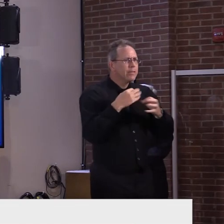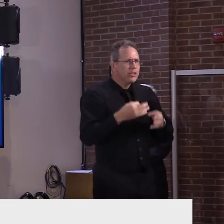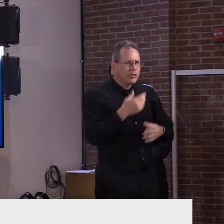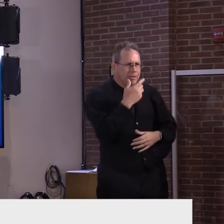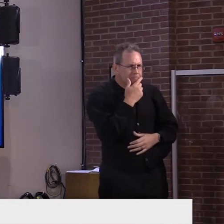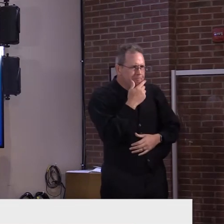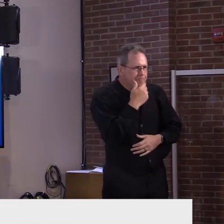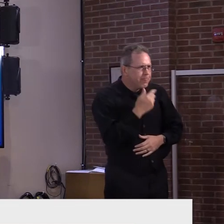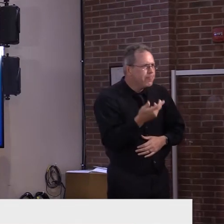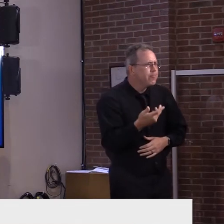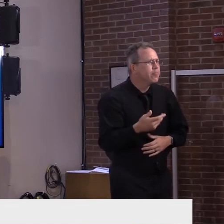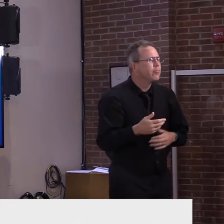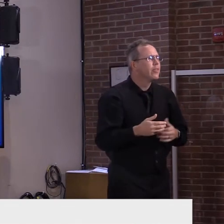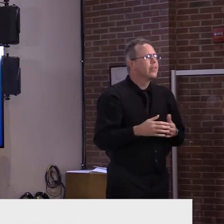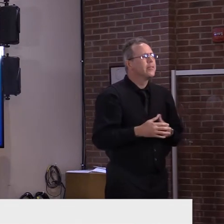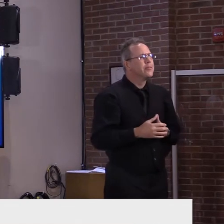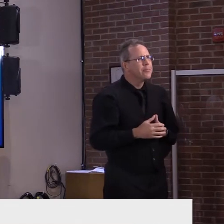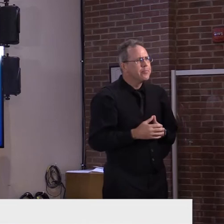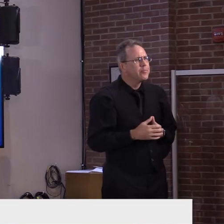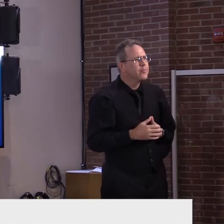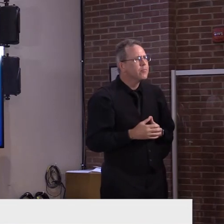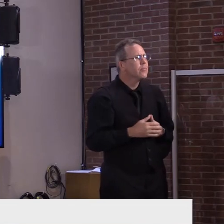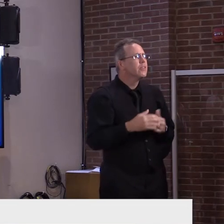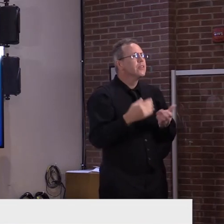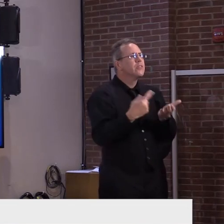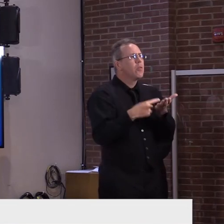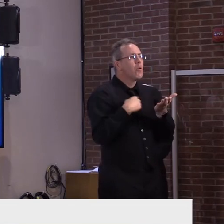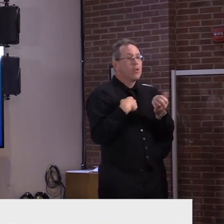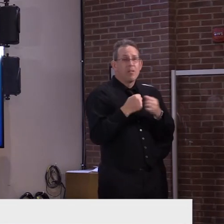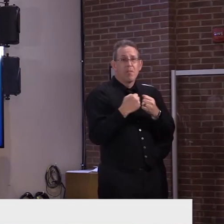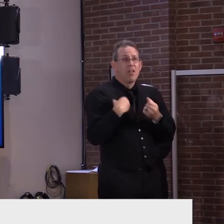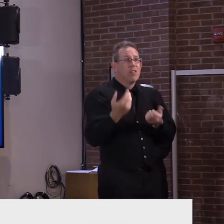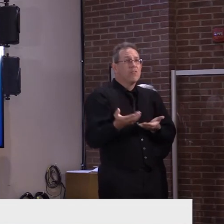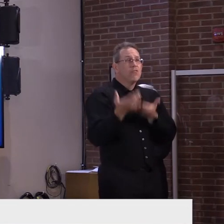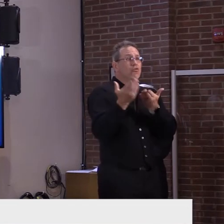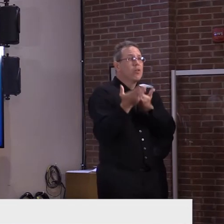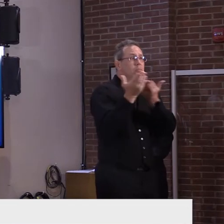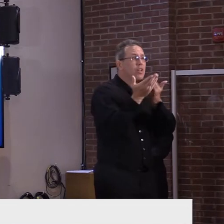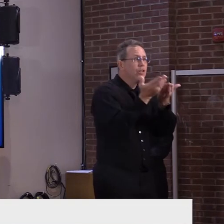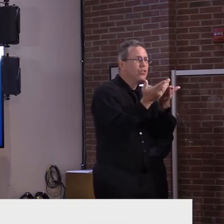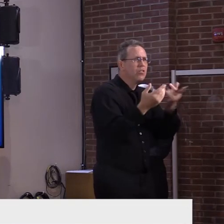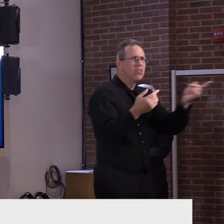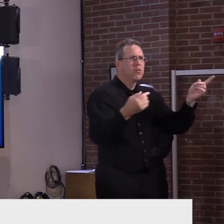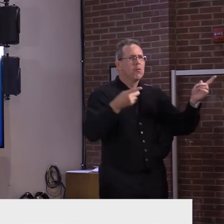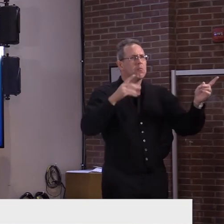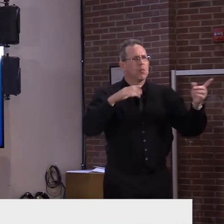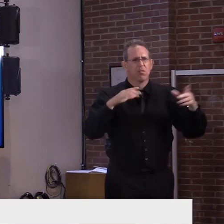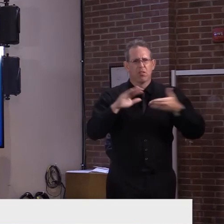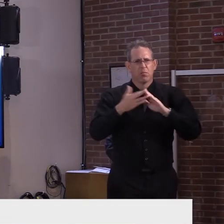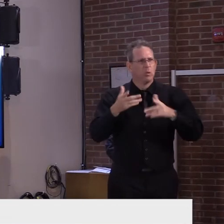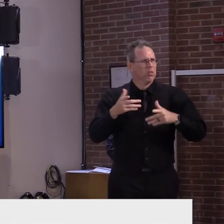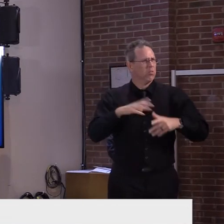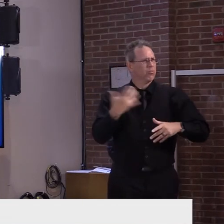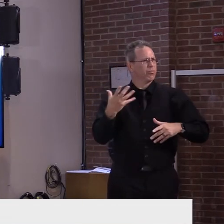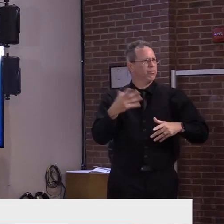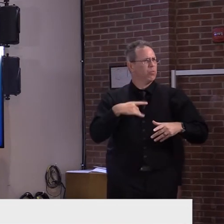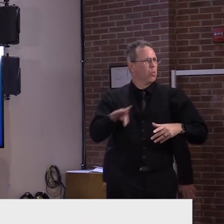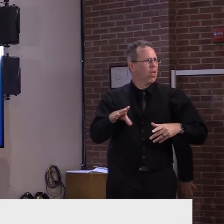that we might prescribe in terms of a behavior change. We look at mental health, we look at a whole host of